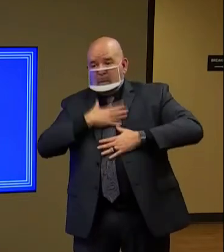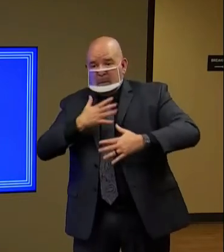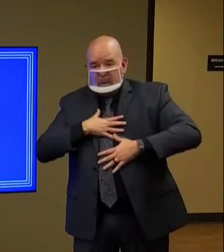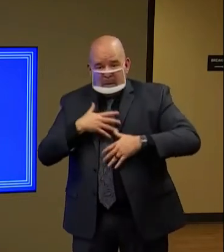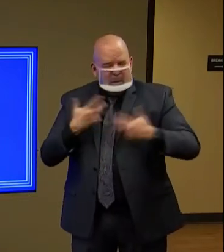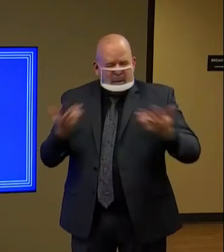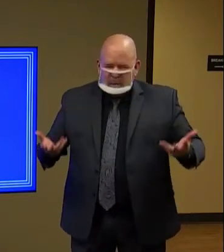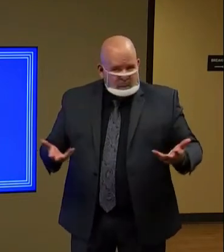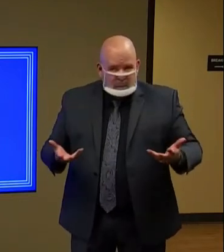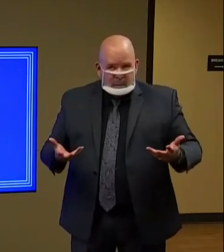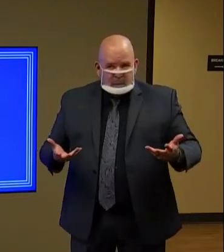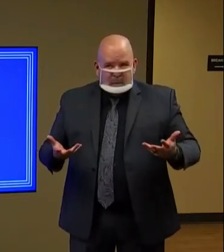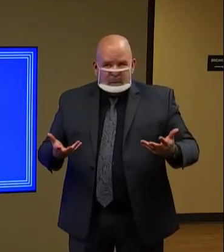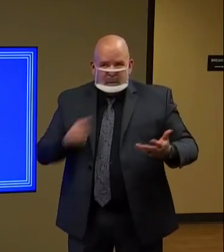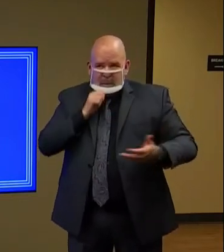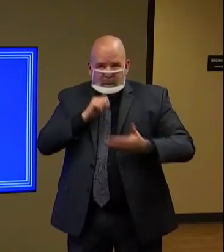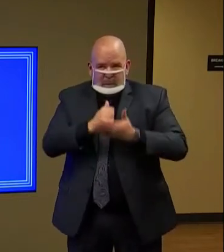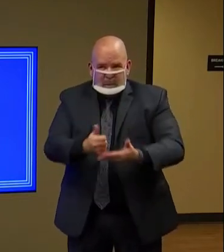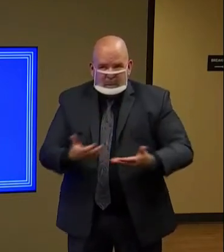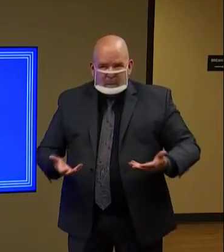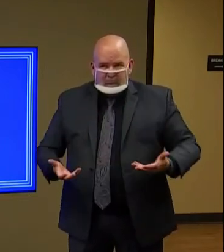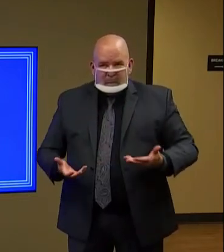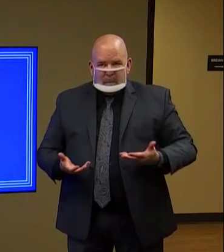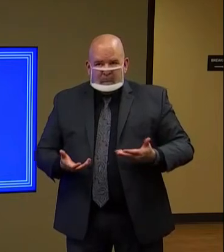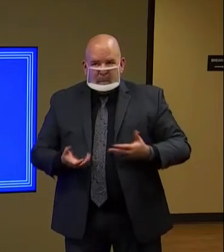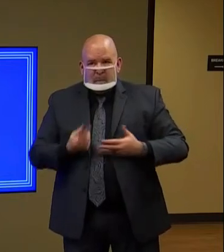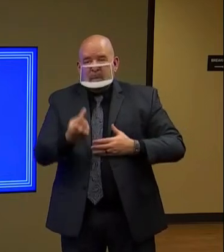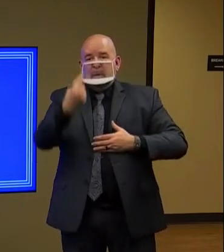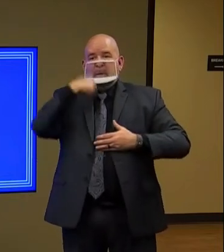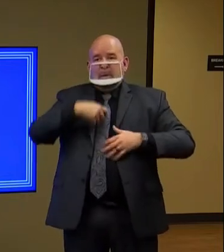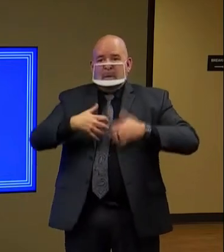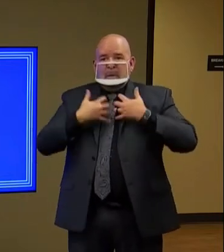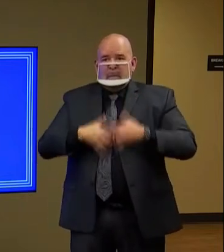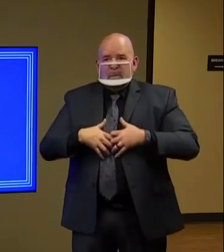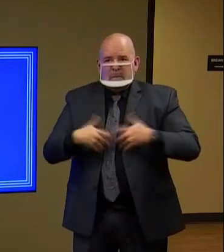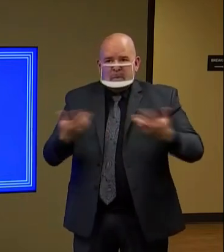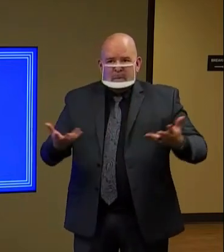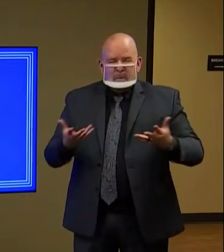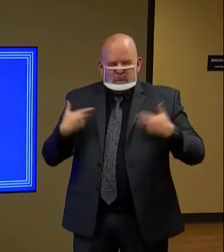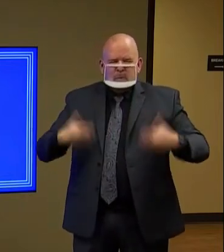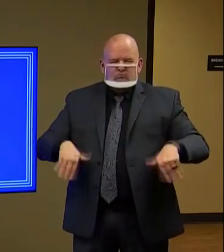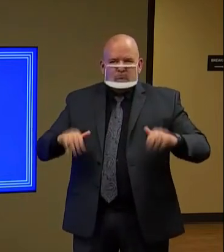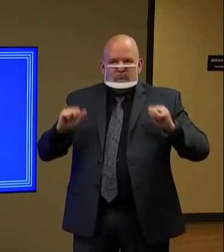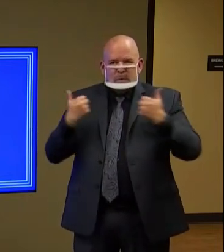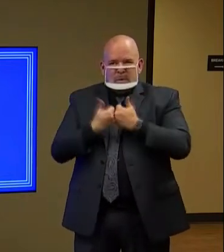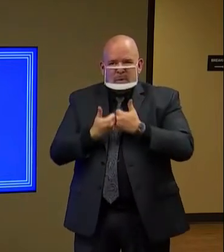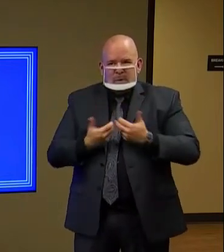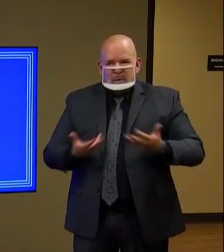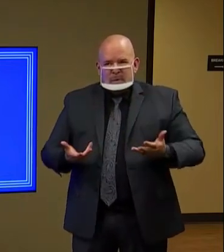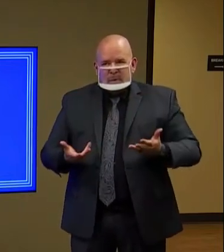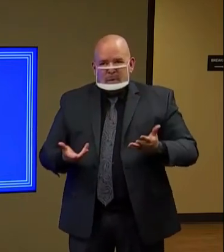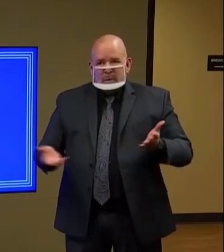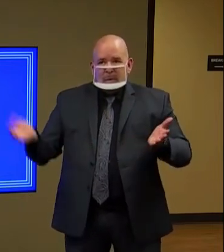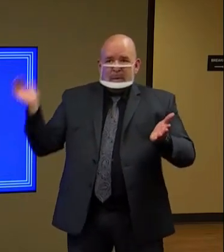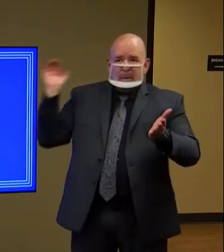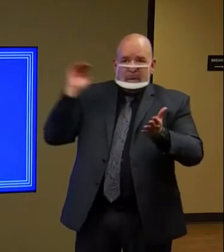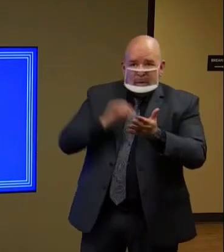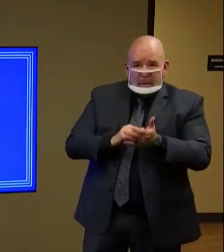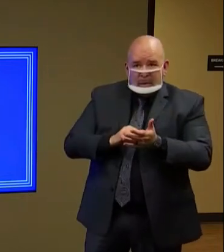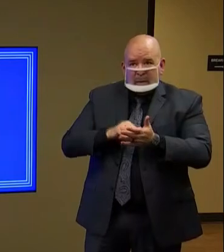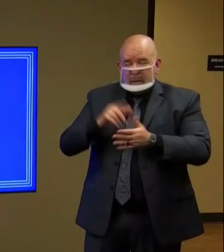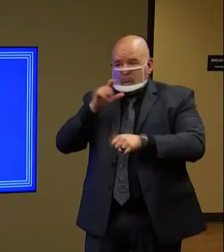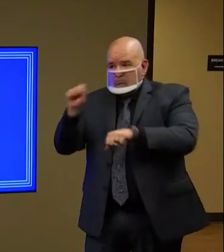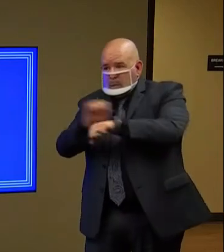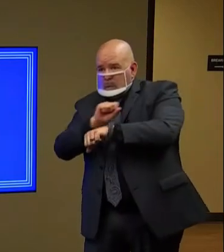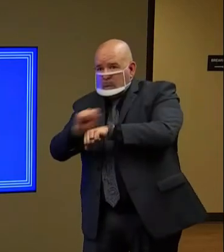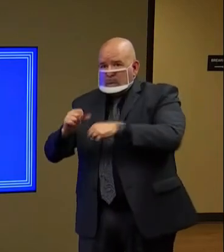vent capacity, it's a real challenge. And look, the way it works with our healthcare heroes is if they're in a